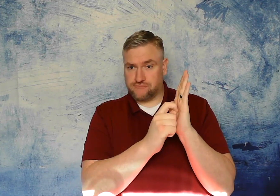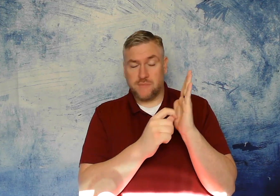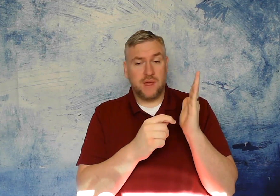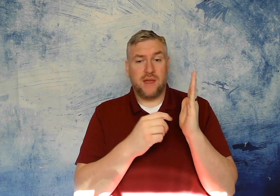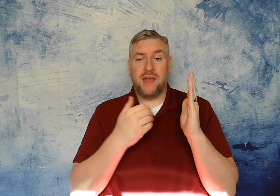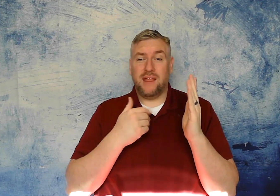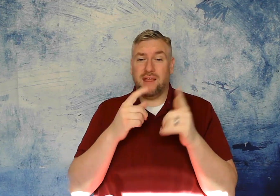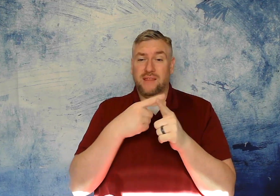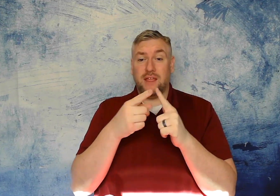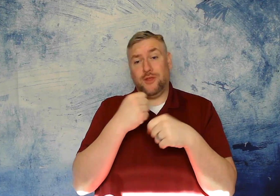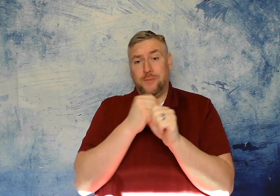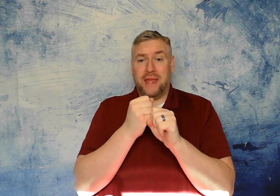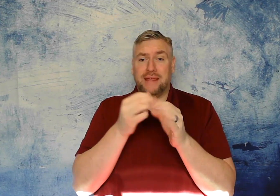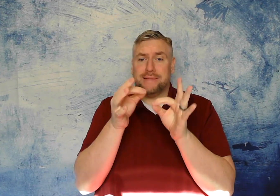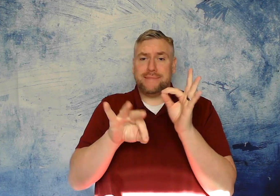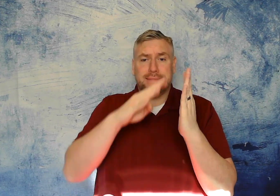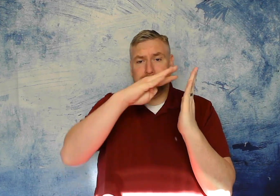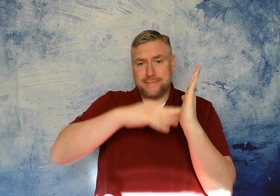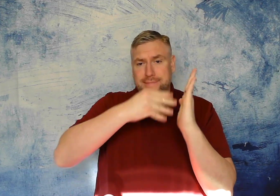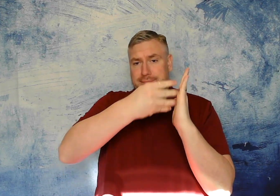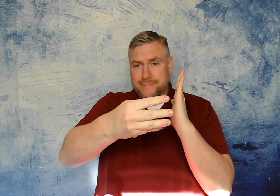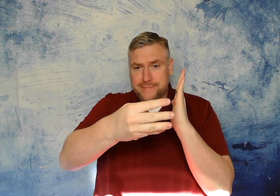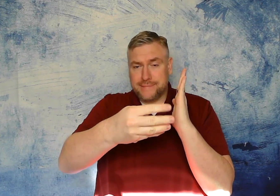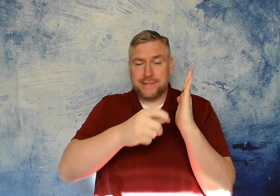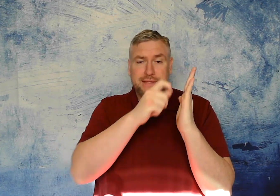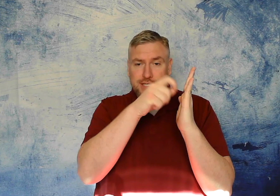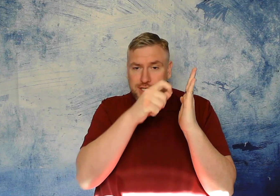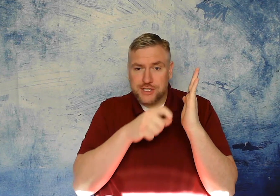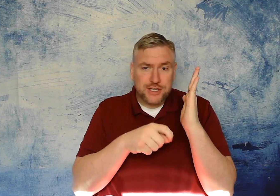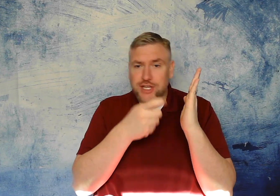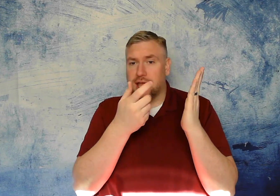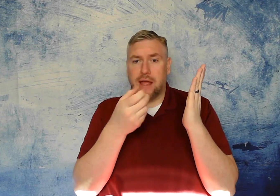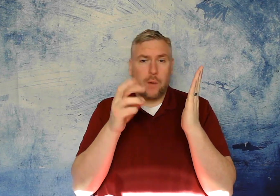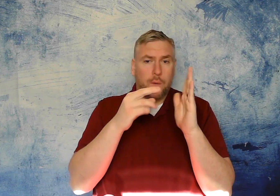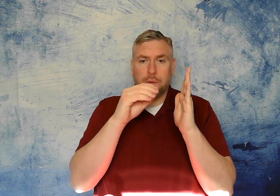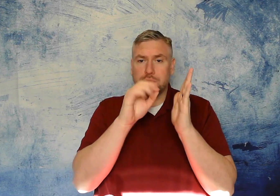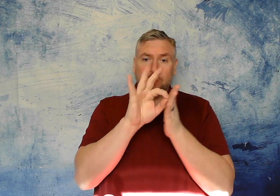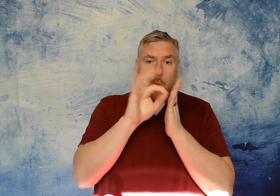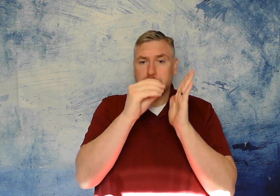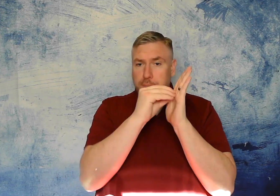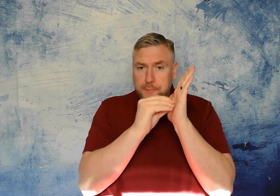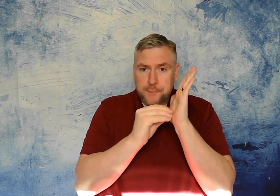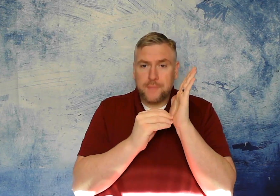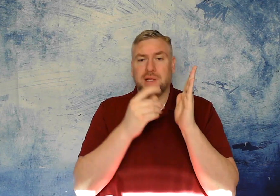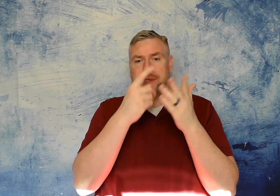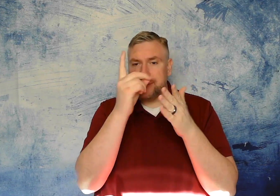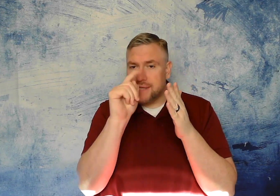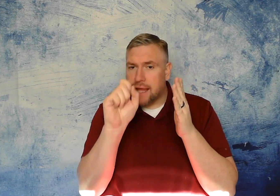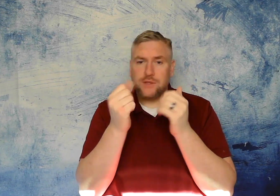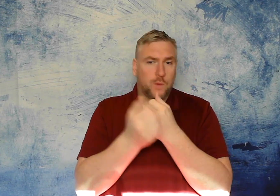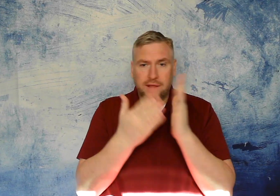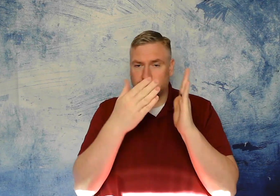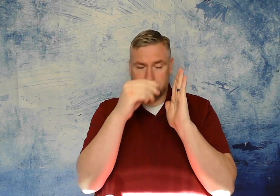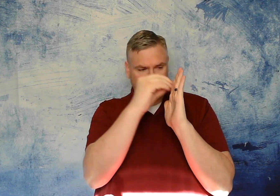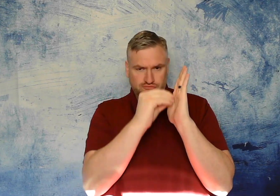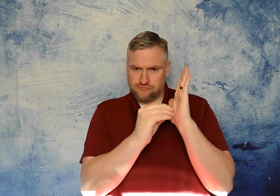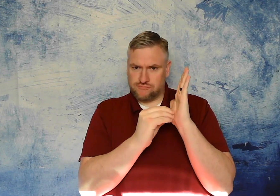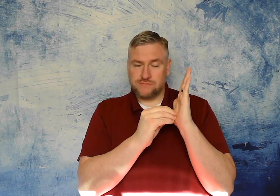student. And then you kind of make a simple chart to mark it off, put the dates,